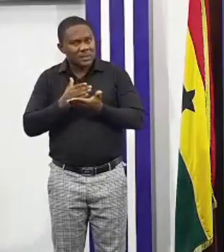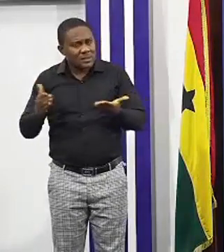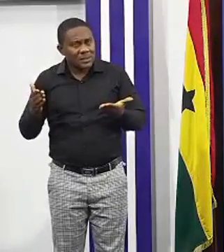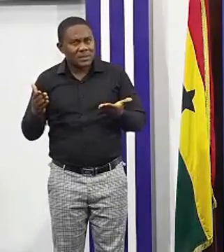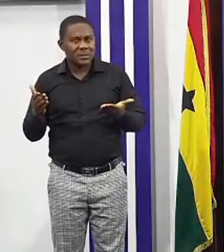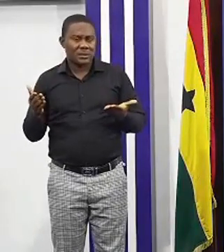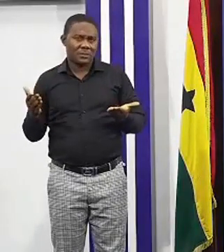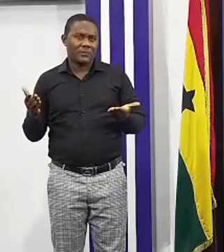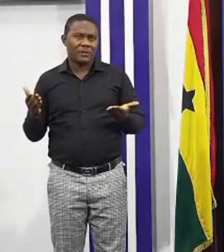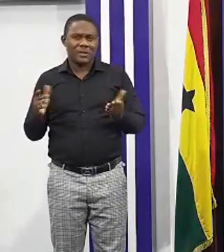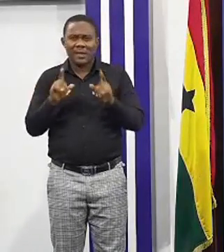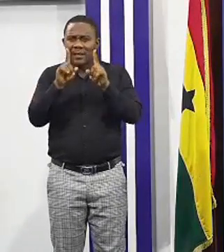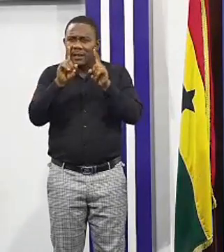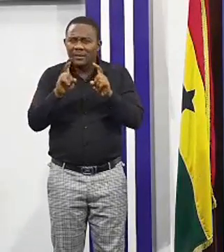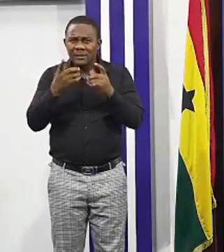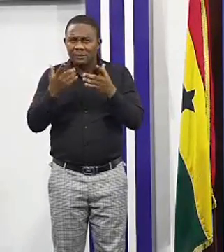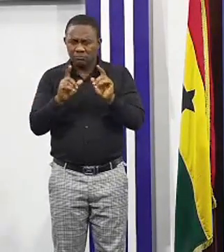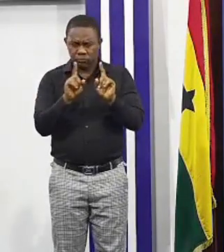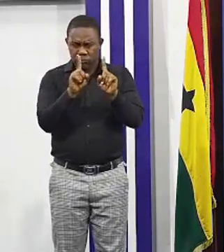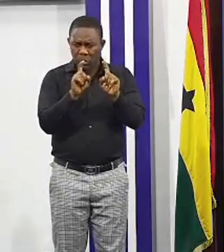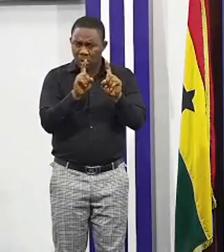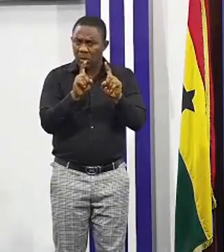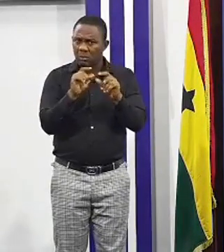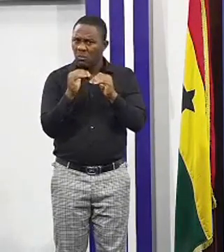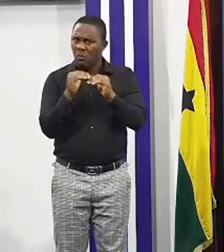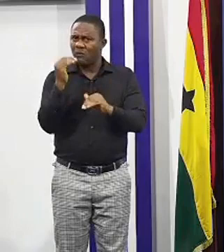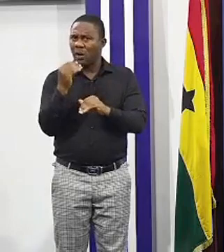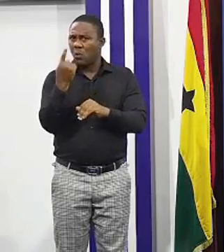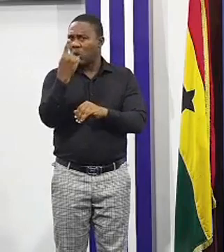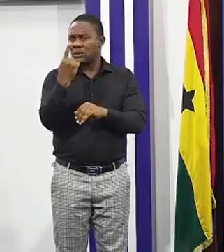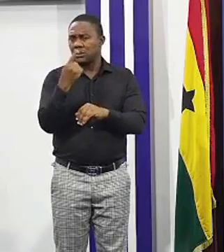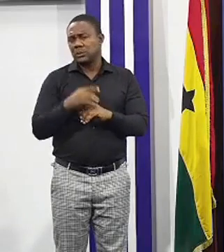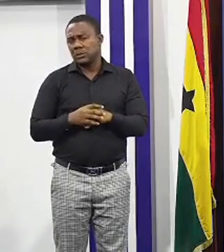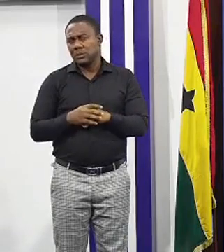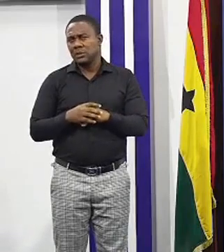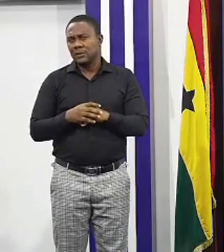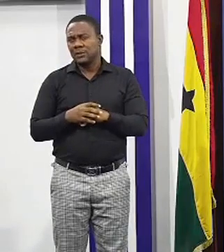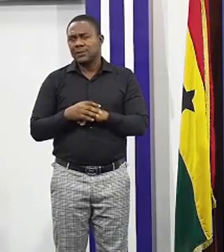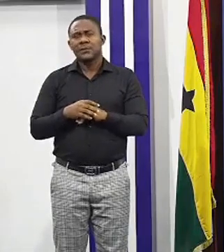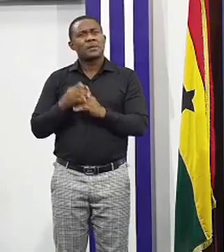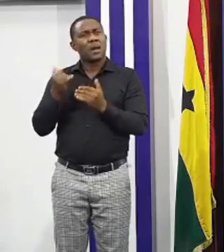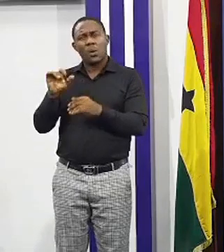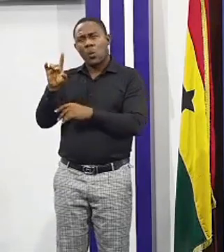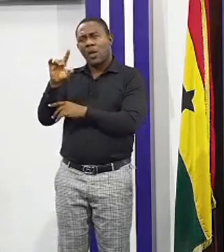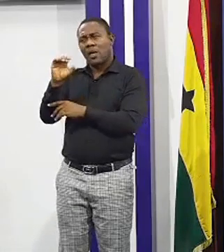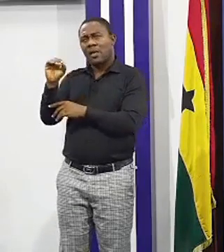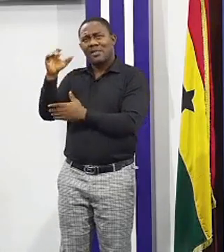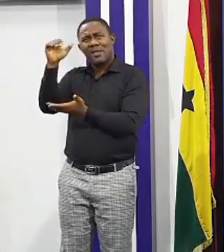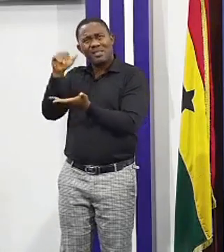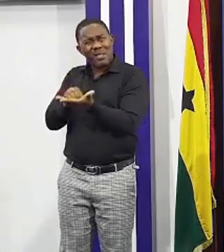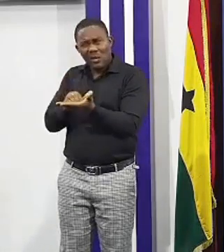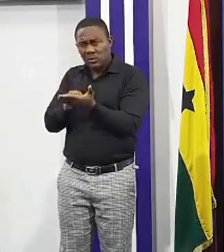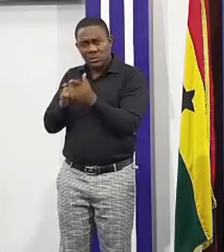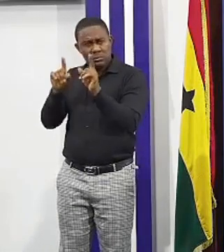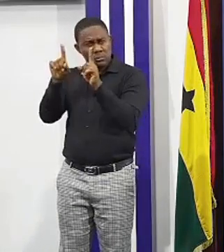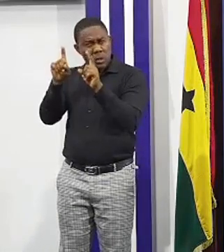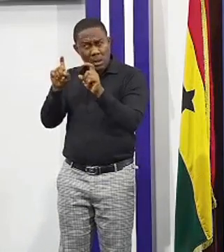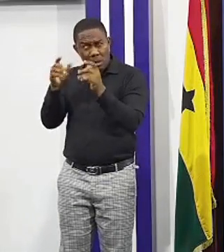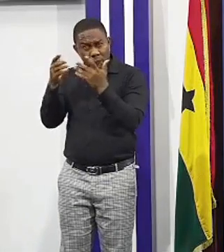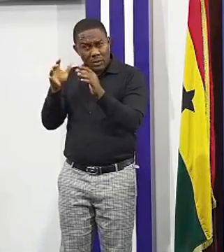been done more than once. The question is, how many of these 80,000 tests have been done more than